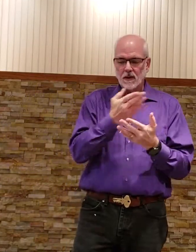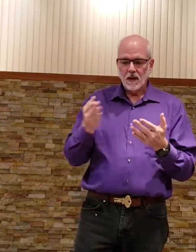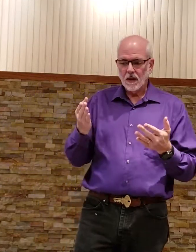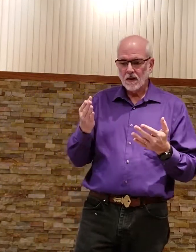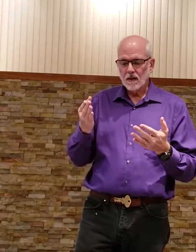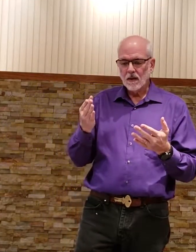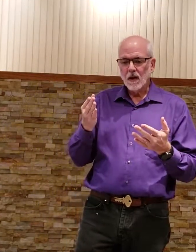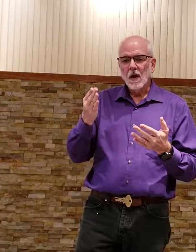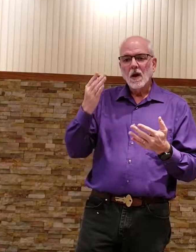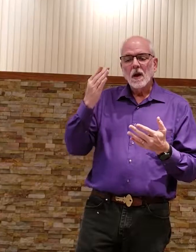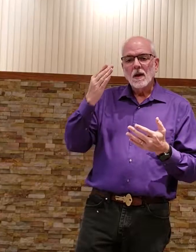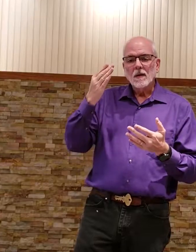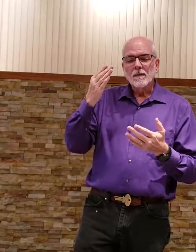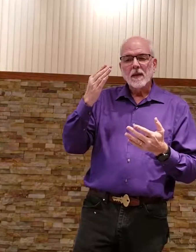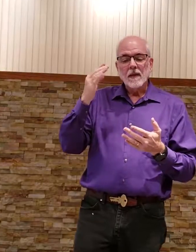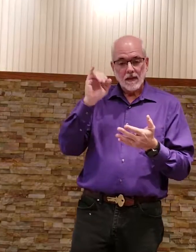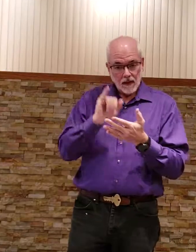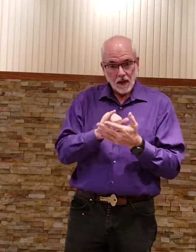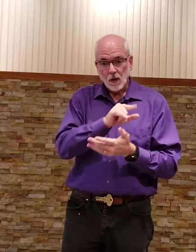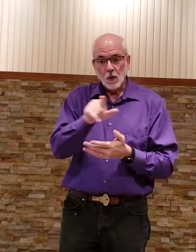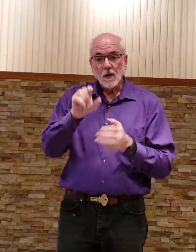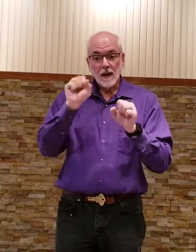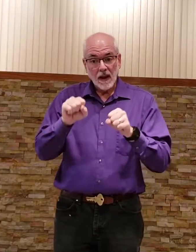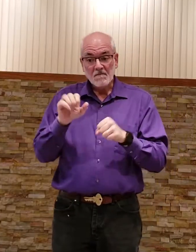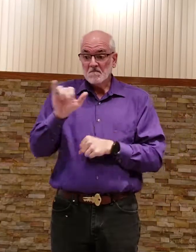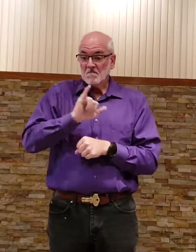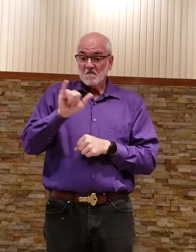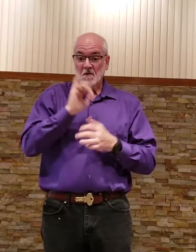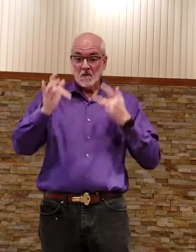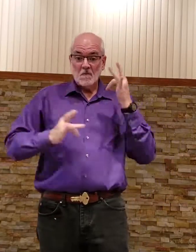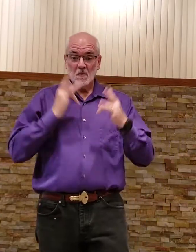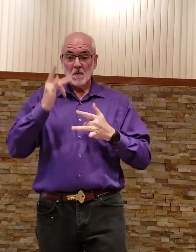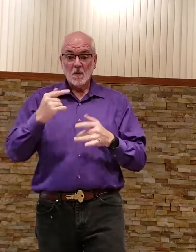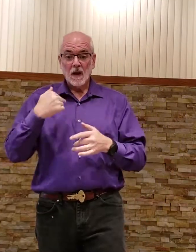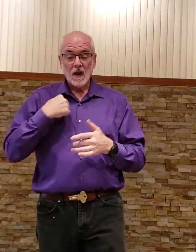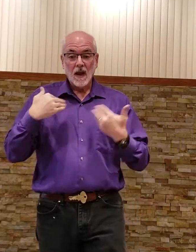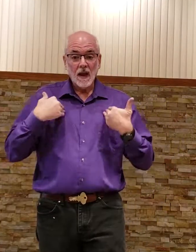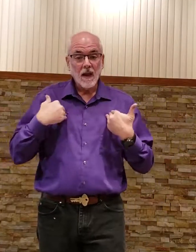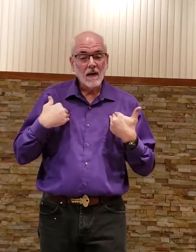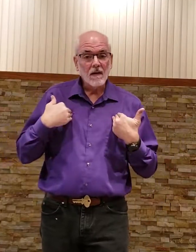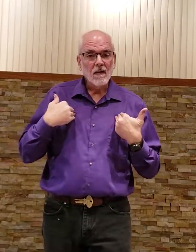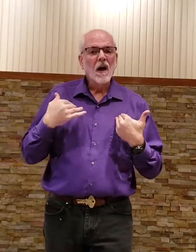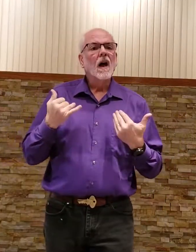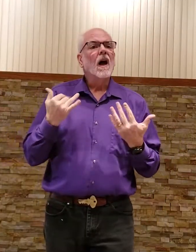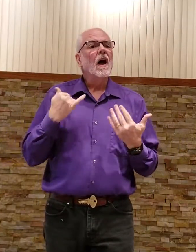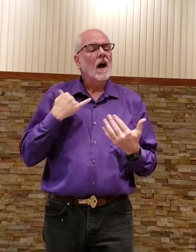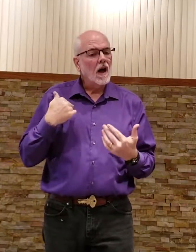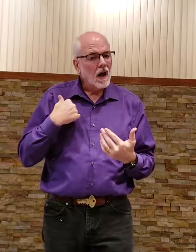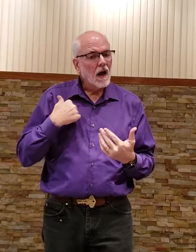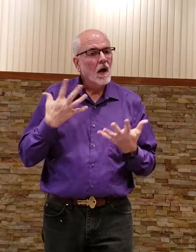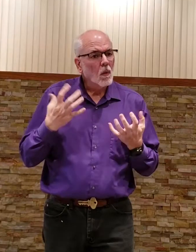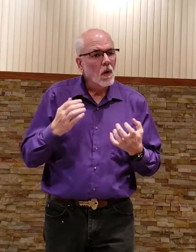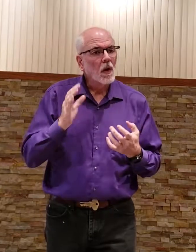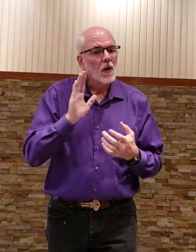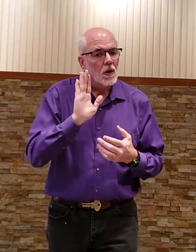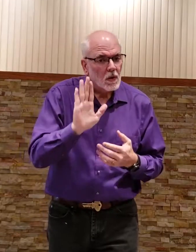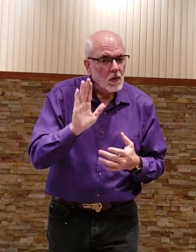you can have the same joy I have. I want your joy to be the fullest